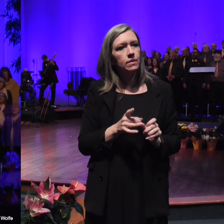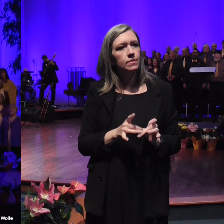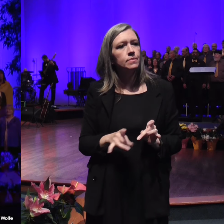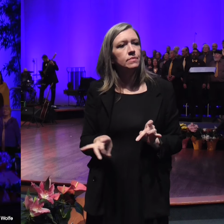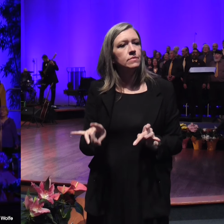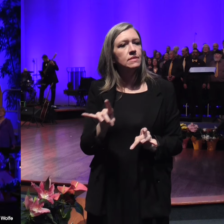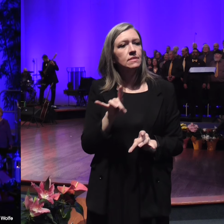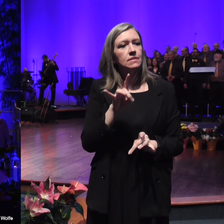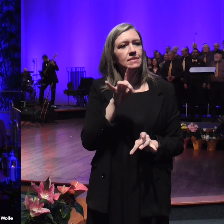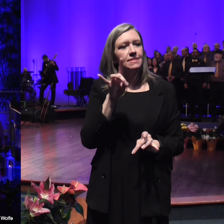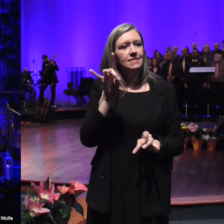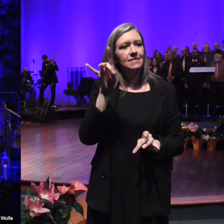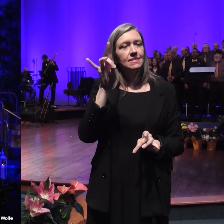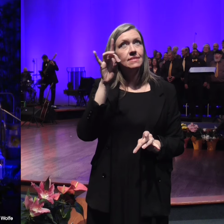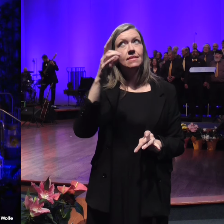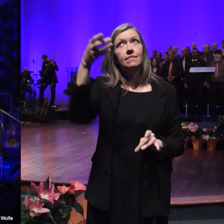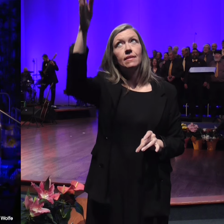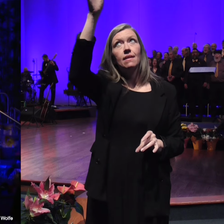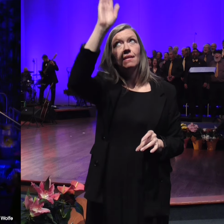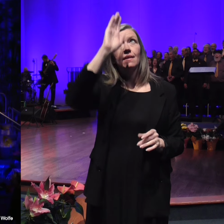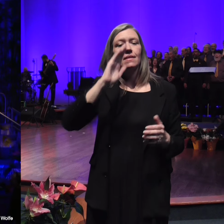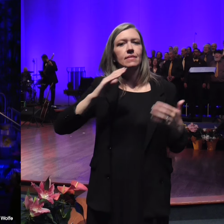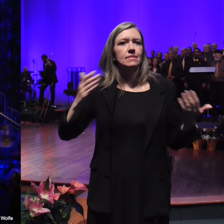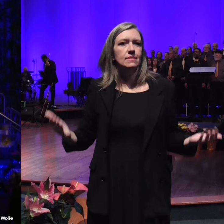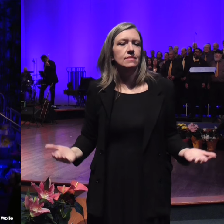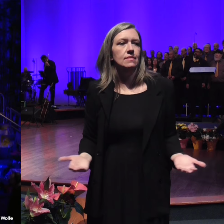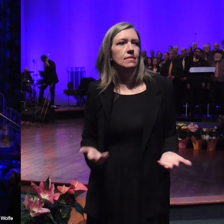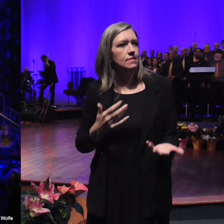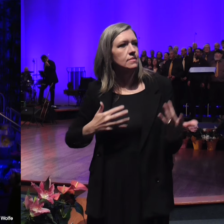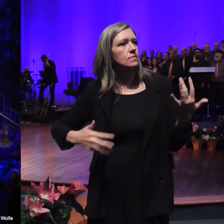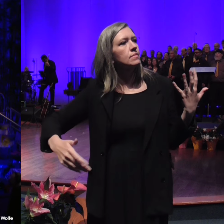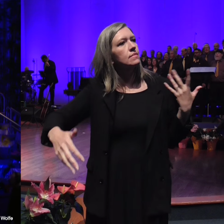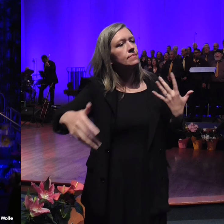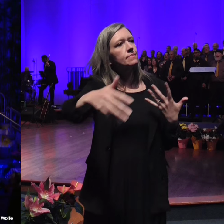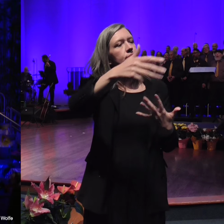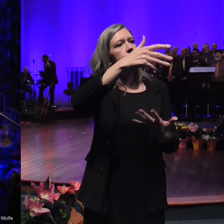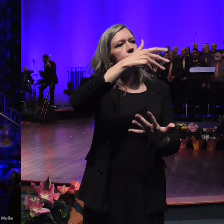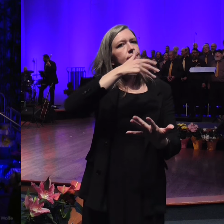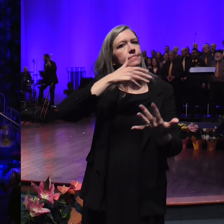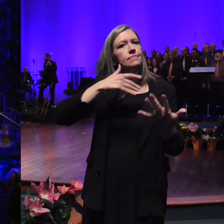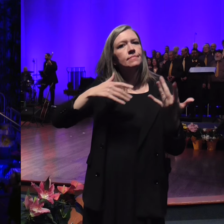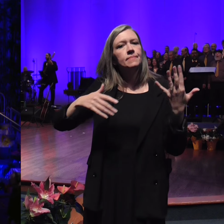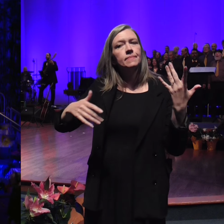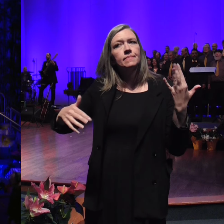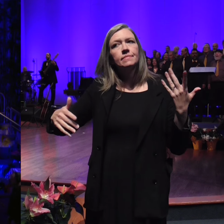Surely the presence of God is in this